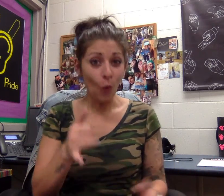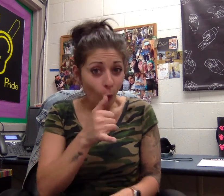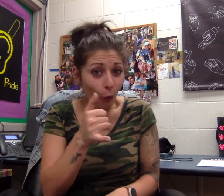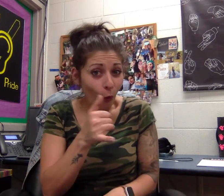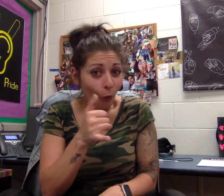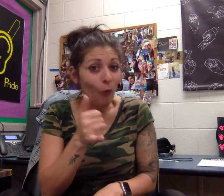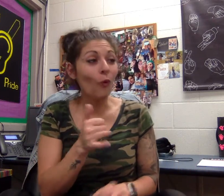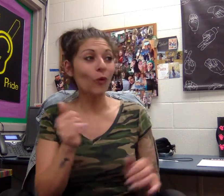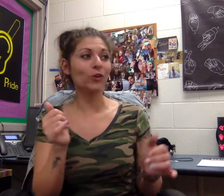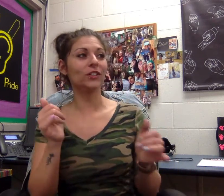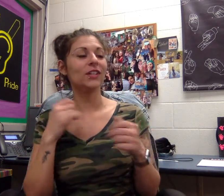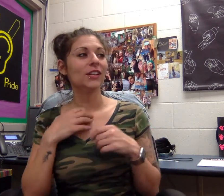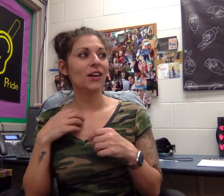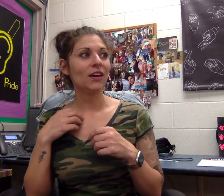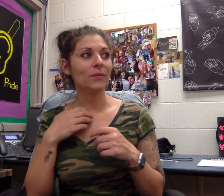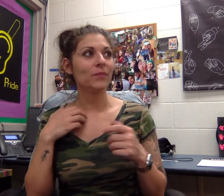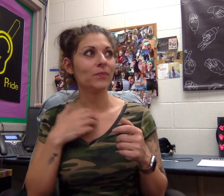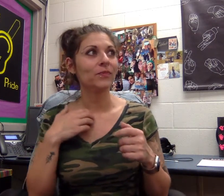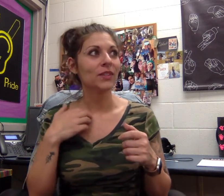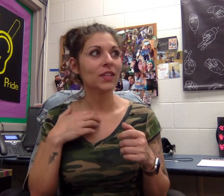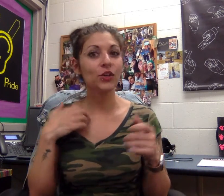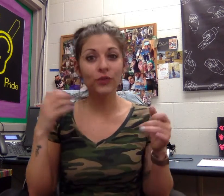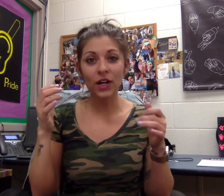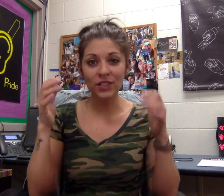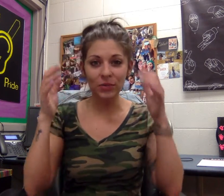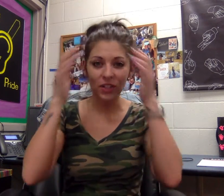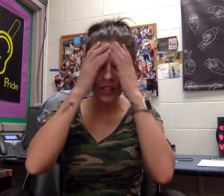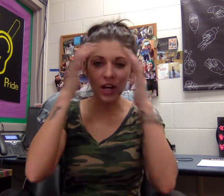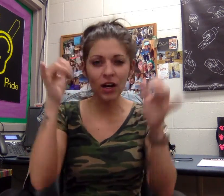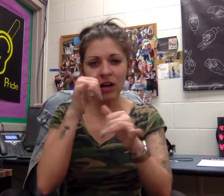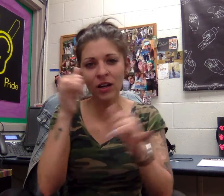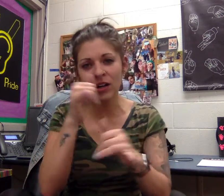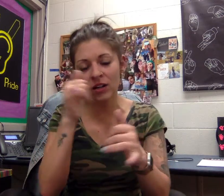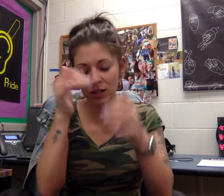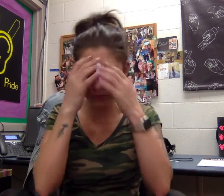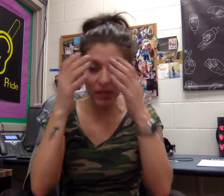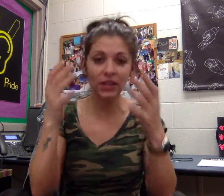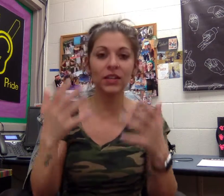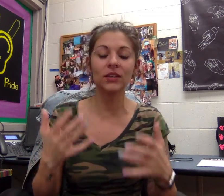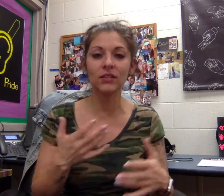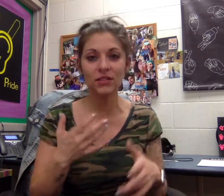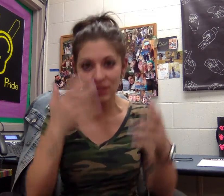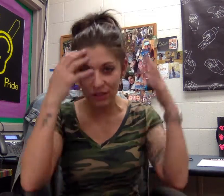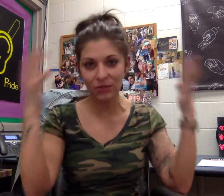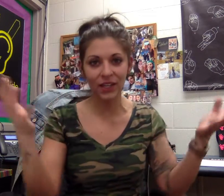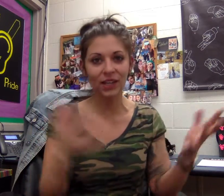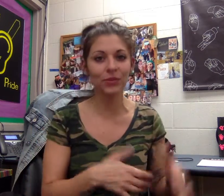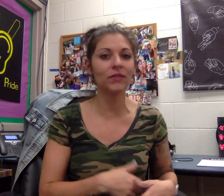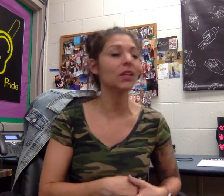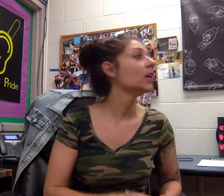like or like you forgot something like ah man like silly me I can't believe it